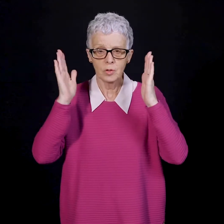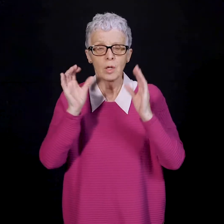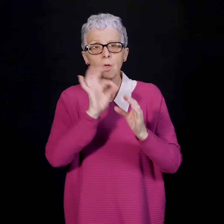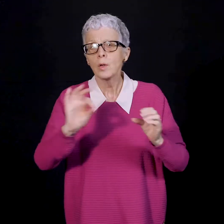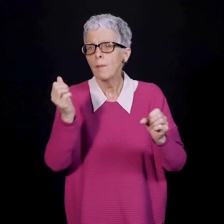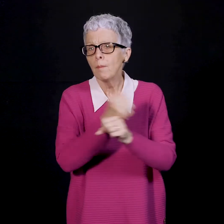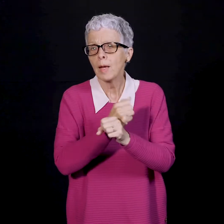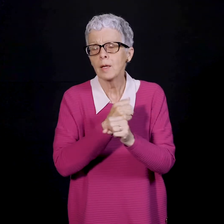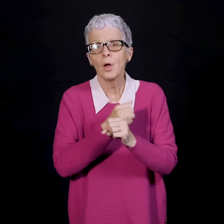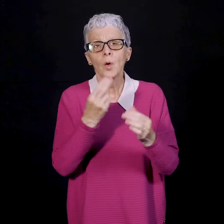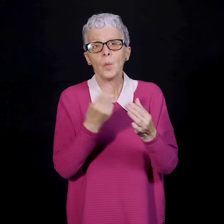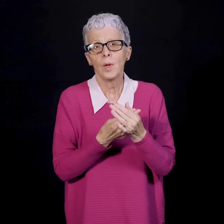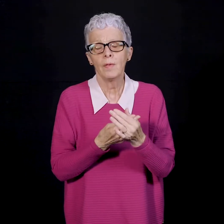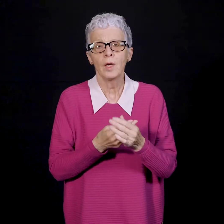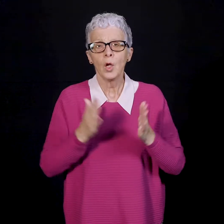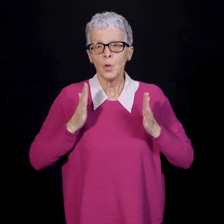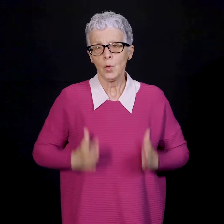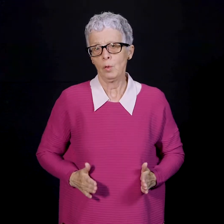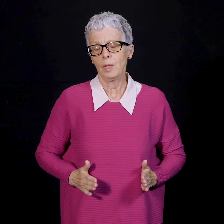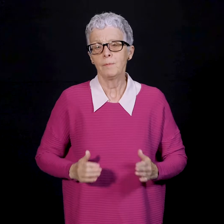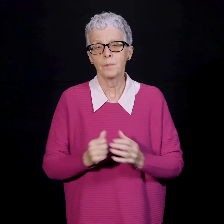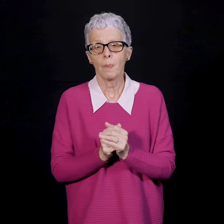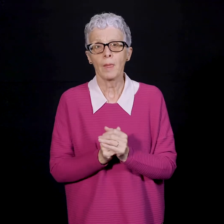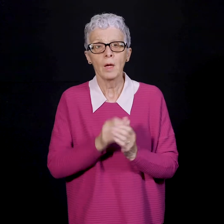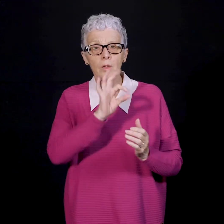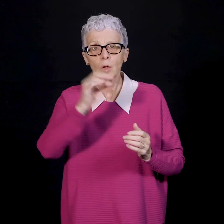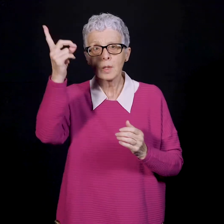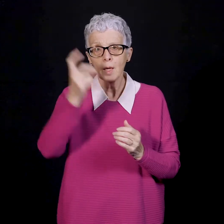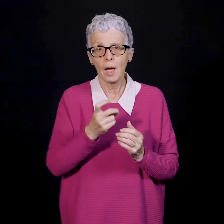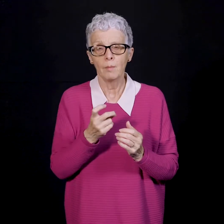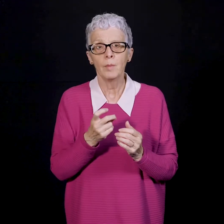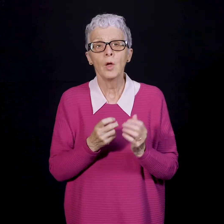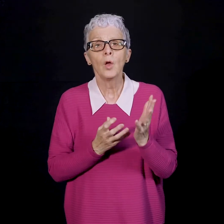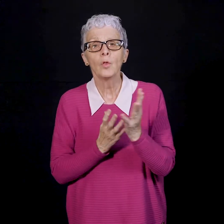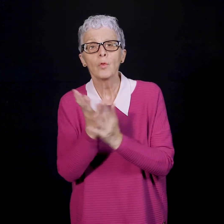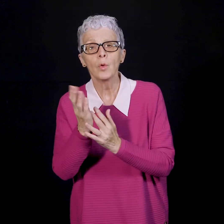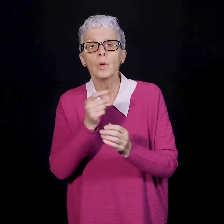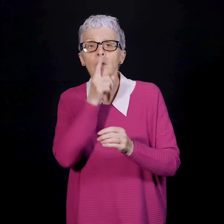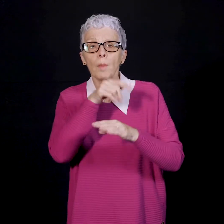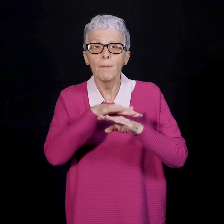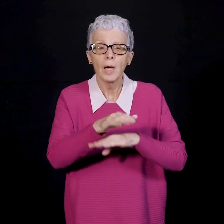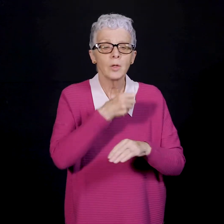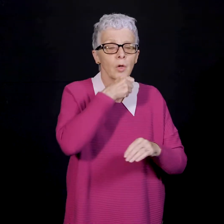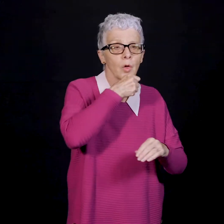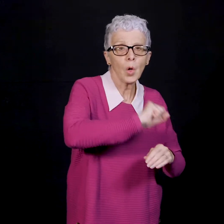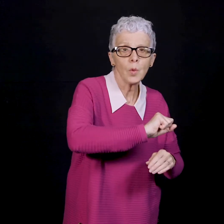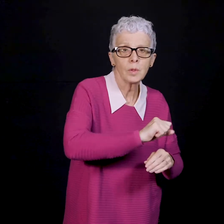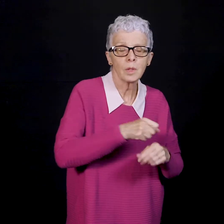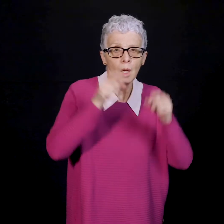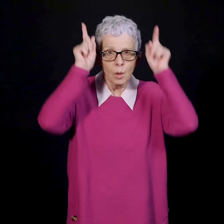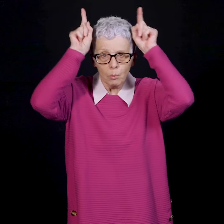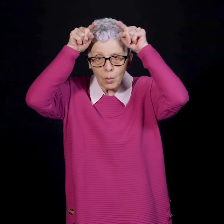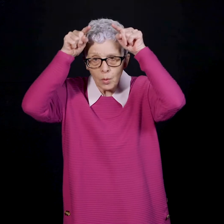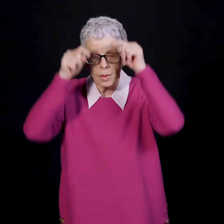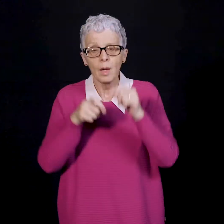is not part of this creation. He did not enter by the blood means of blood of goats and calves, but he entered the most holy